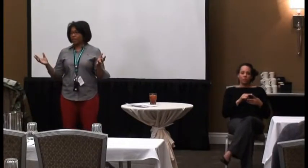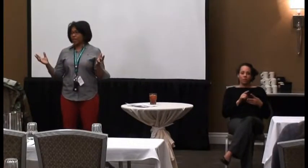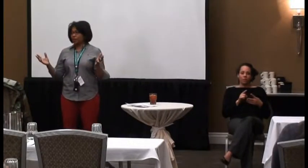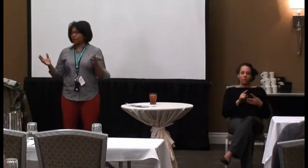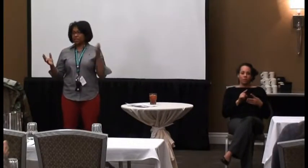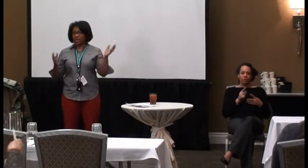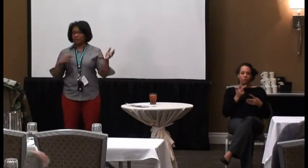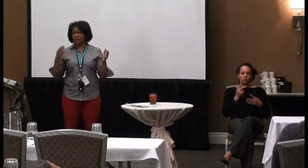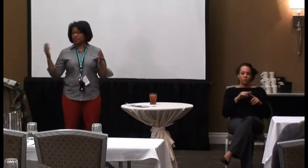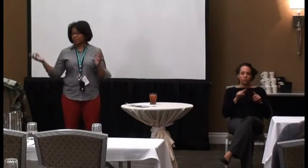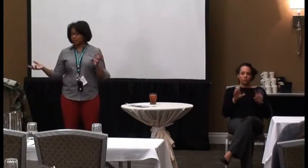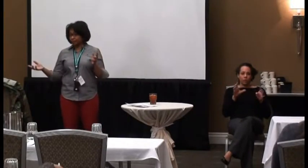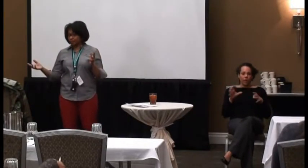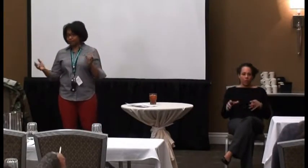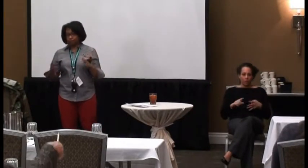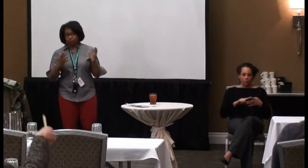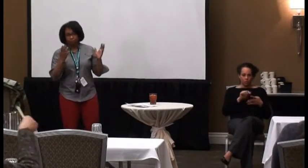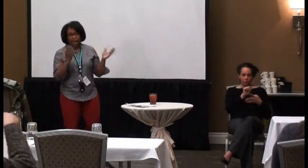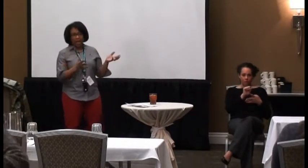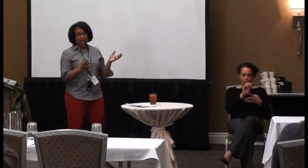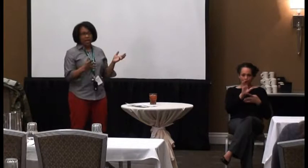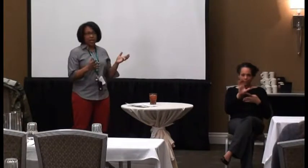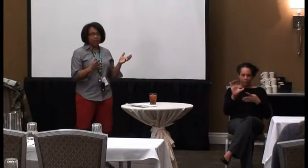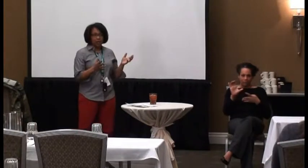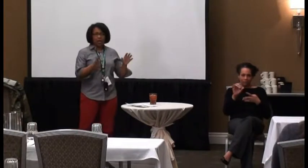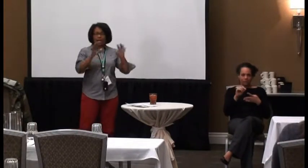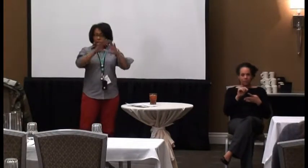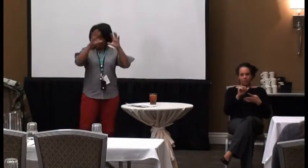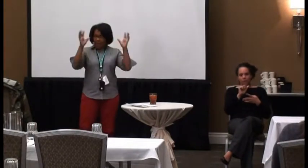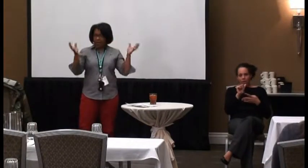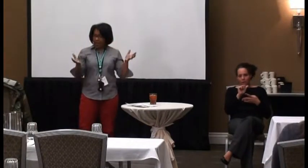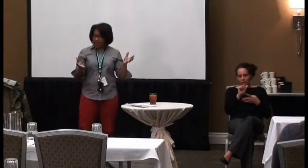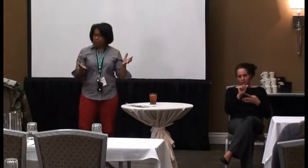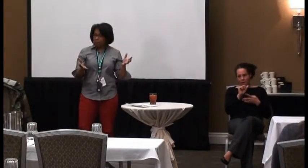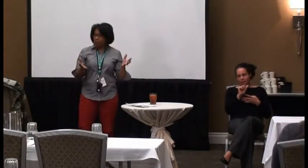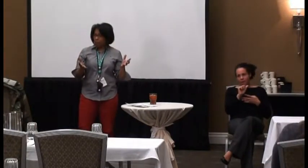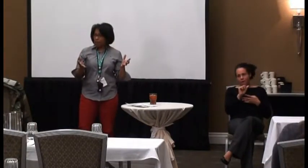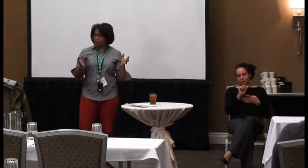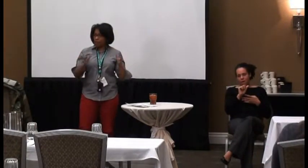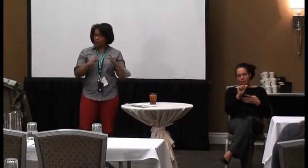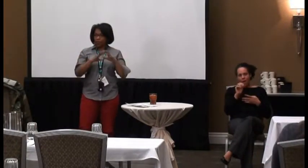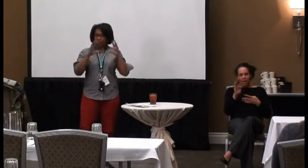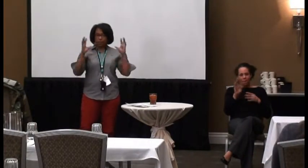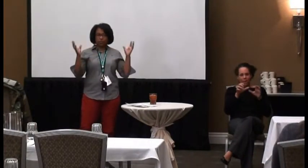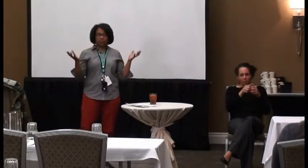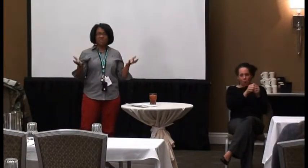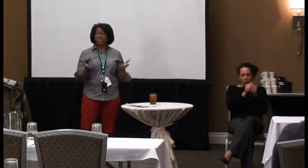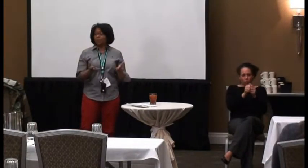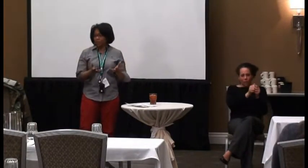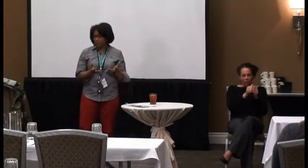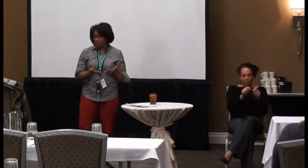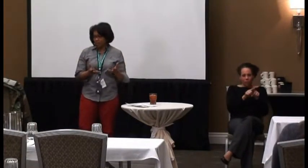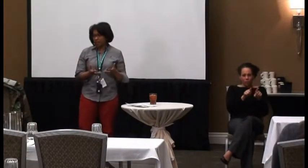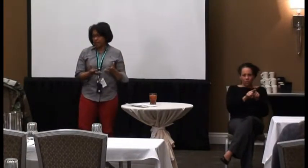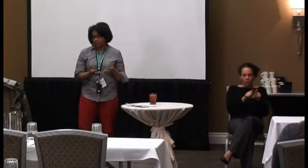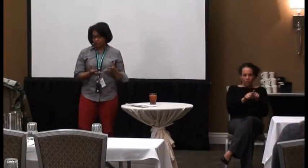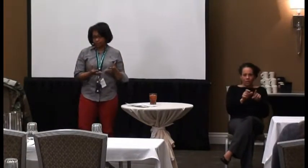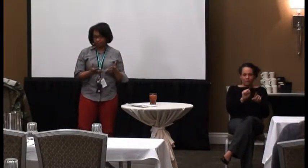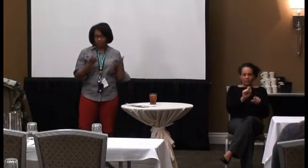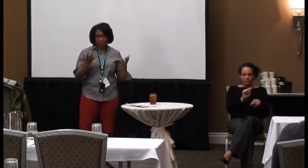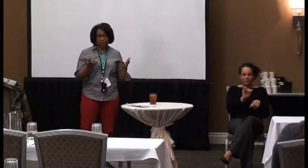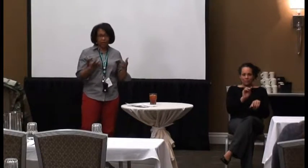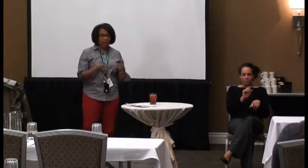call 3 categories, A, B, and C. A and B go in together in terms of stimulant